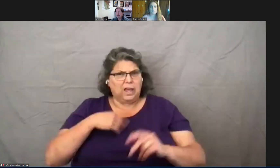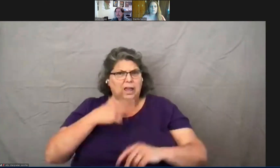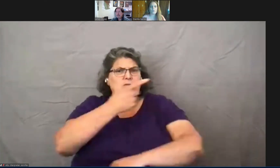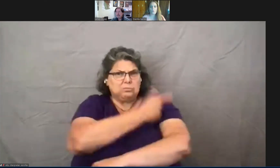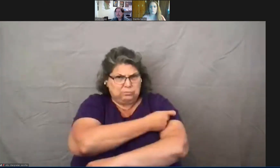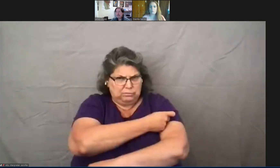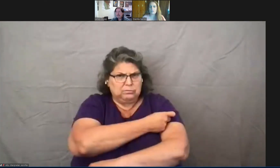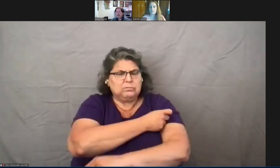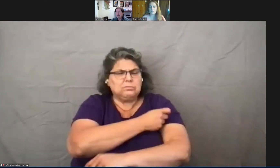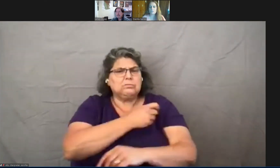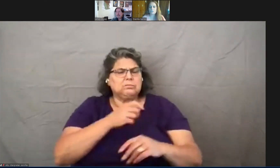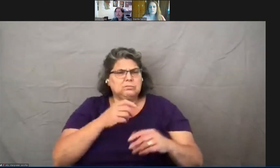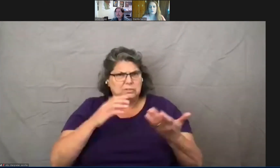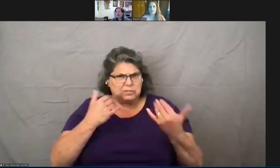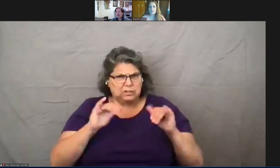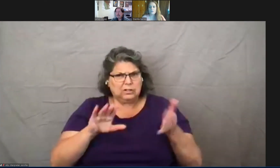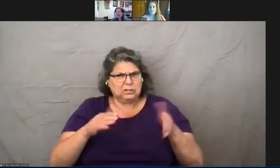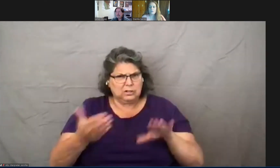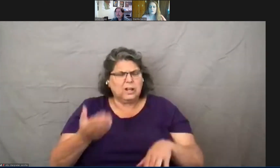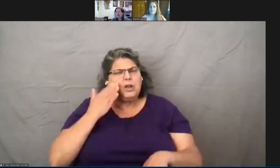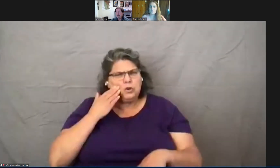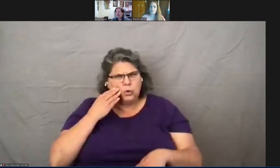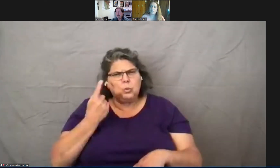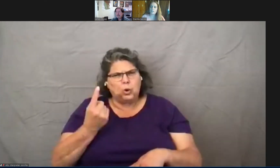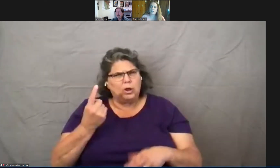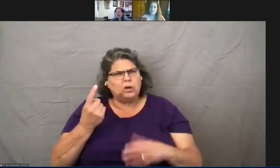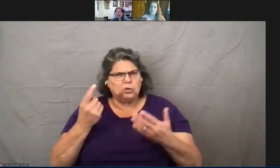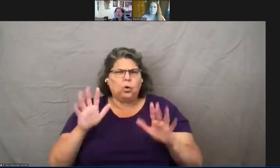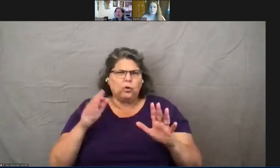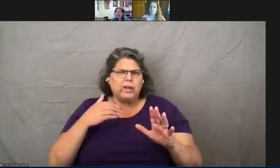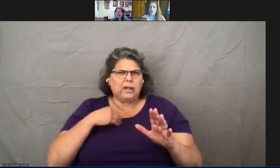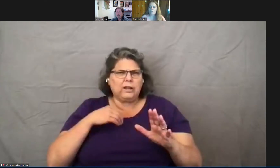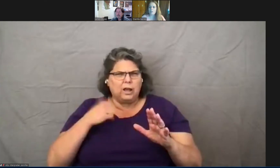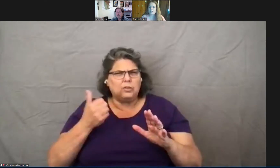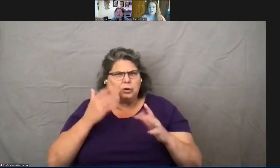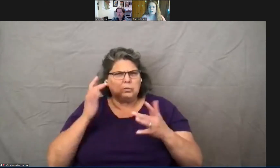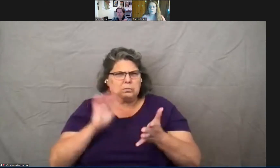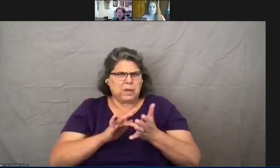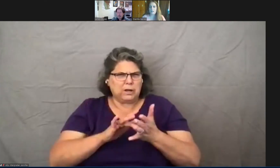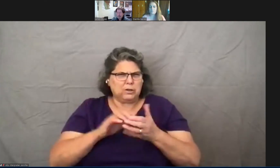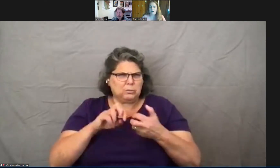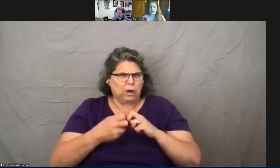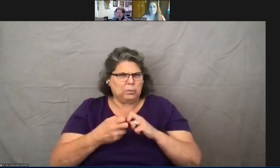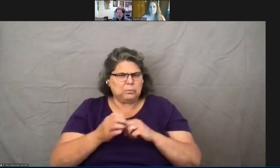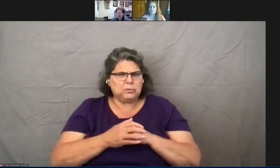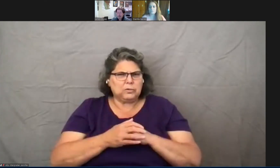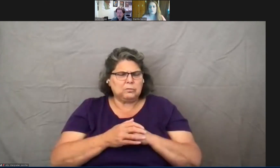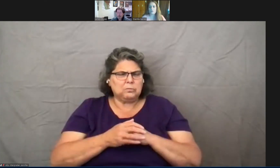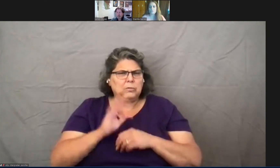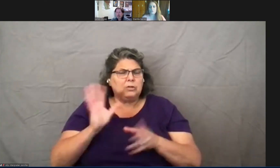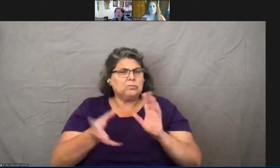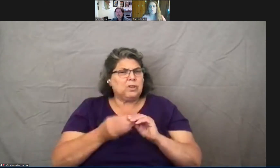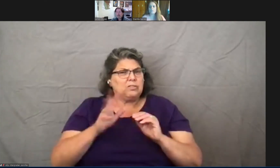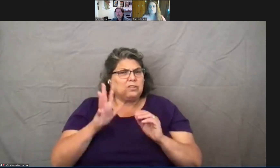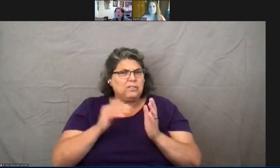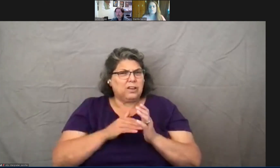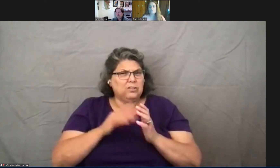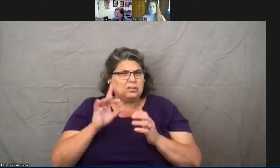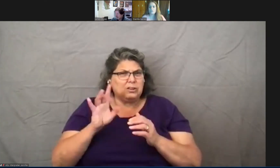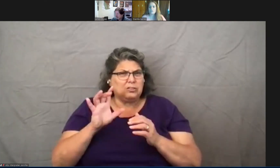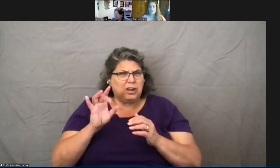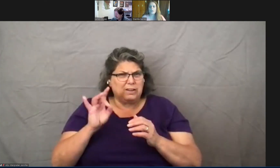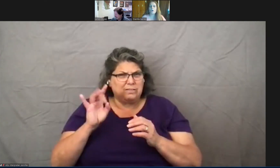had, comorbid conditions there. And then if we look at the other number of 5,885 total